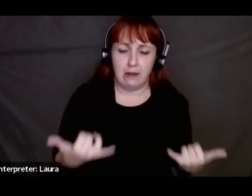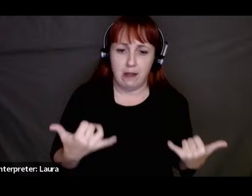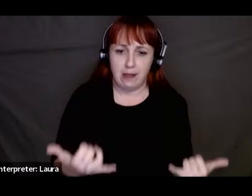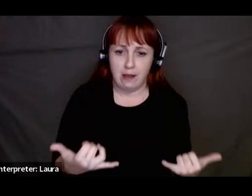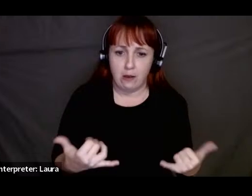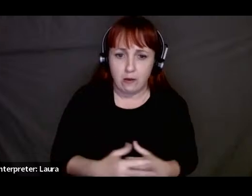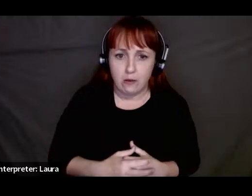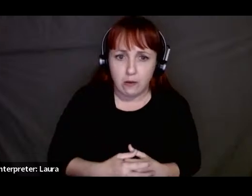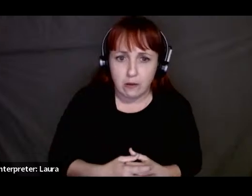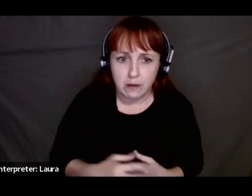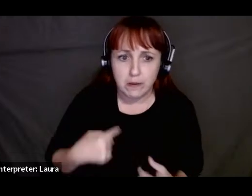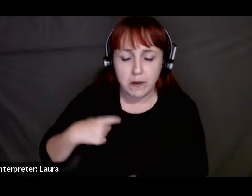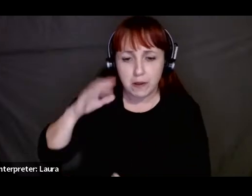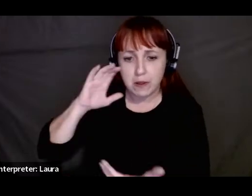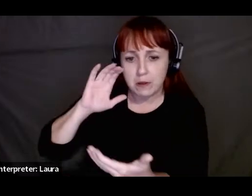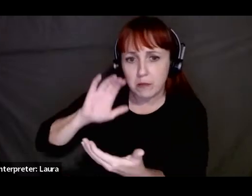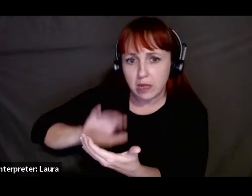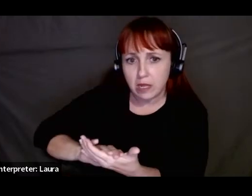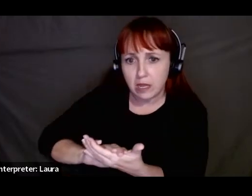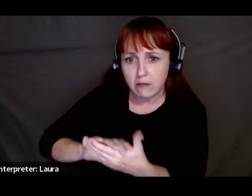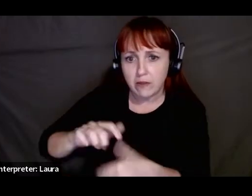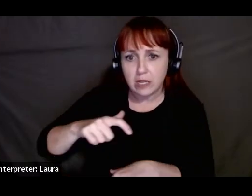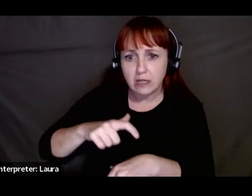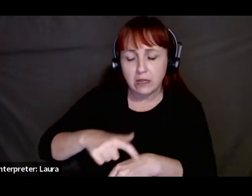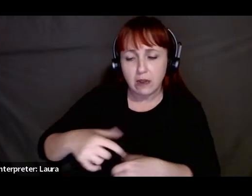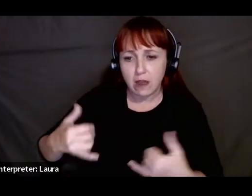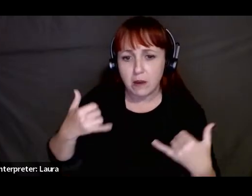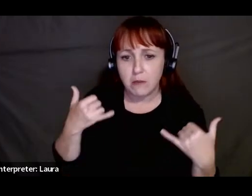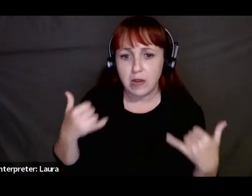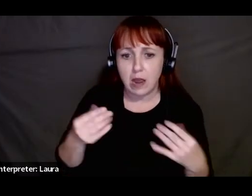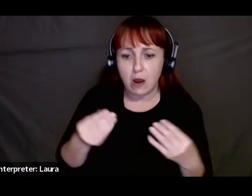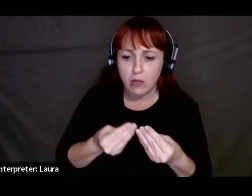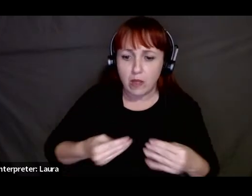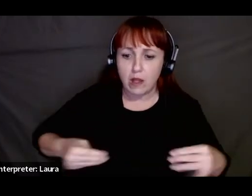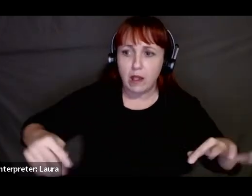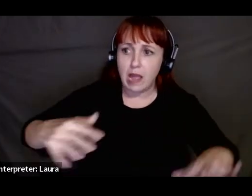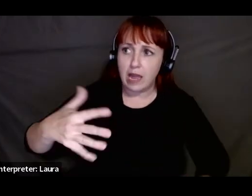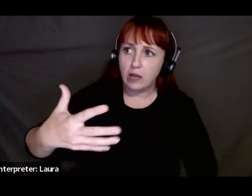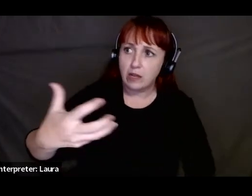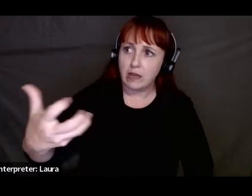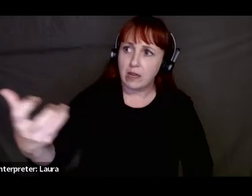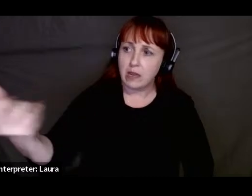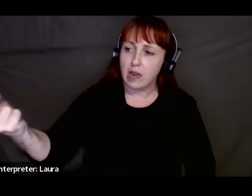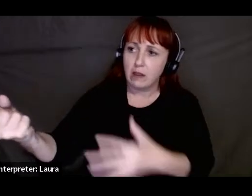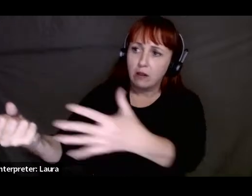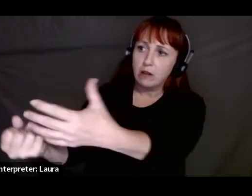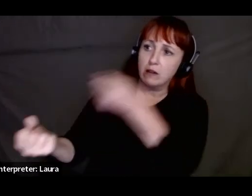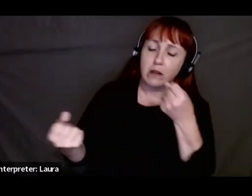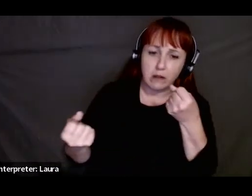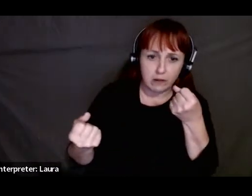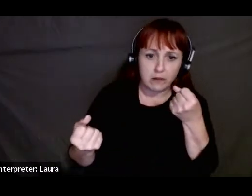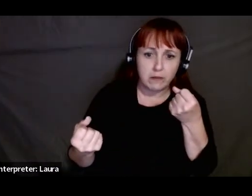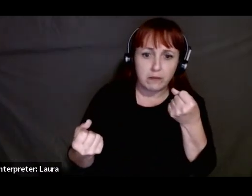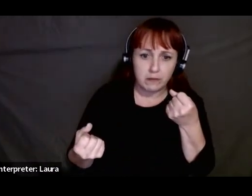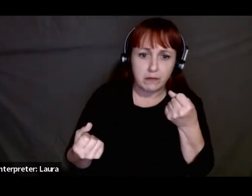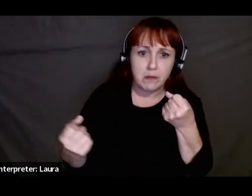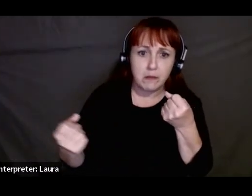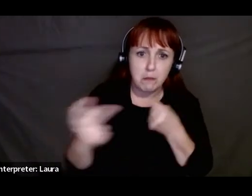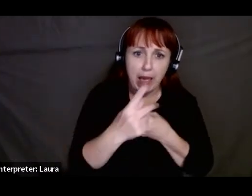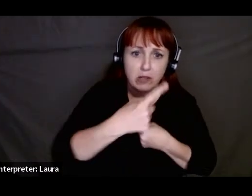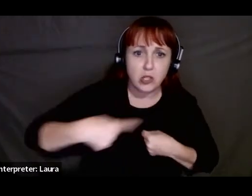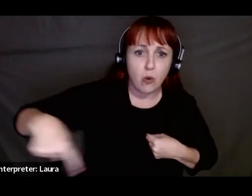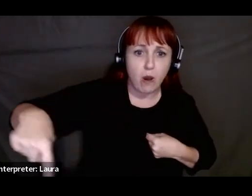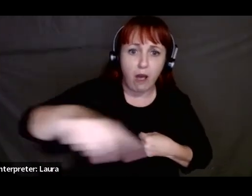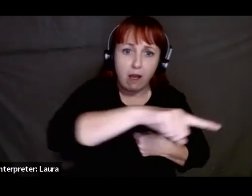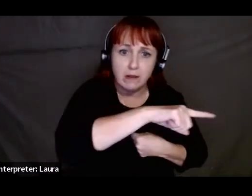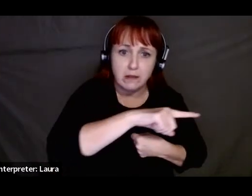And I believe that it's time that the land has been taken back to be cleaned up and to keep it sacred.